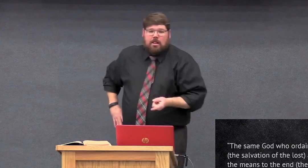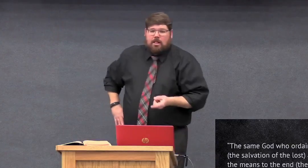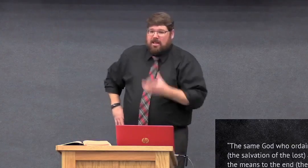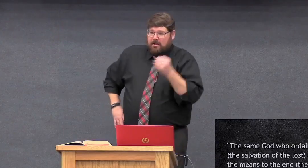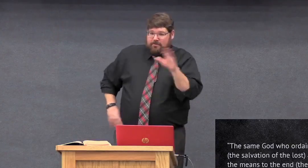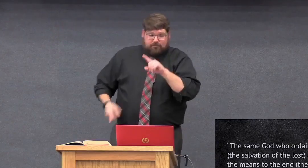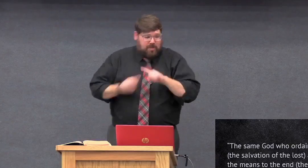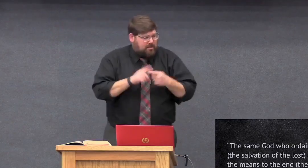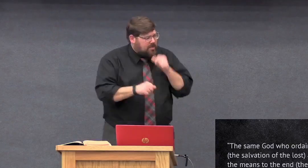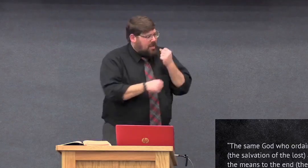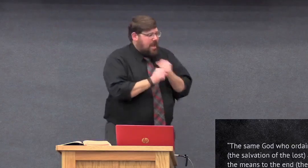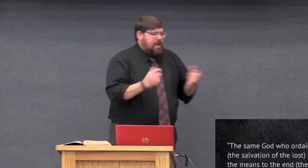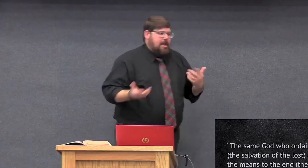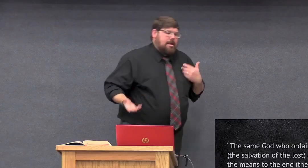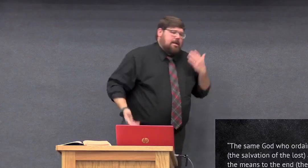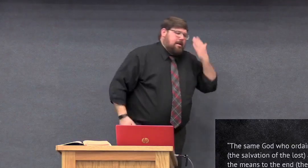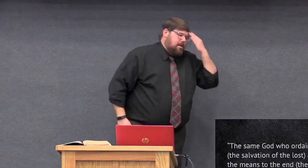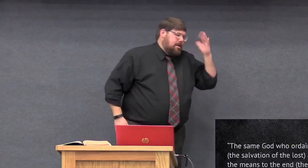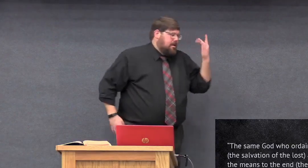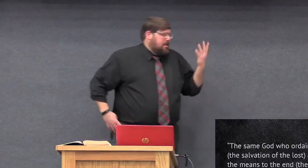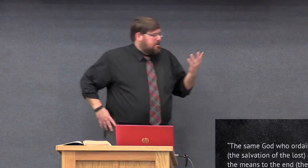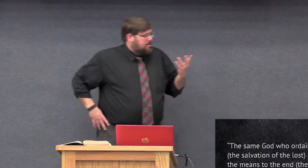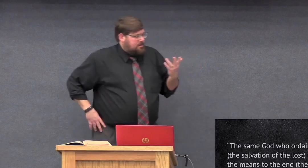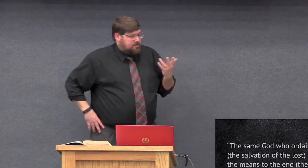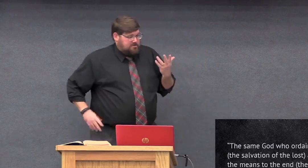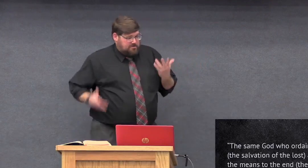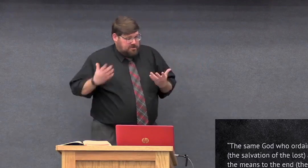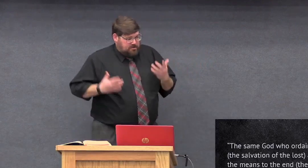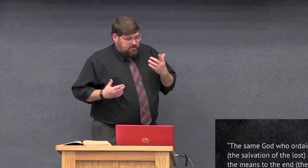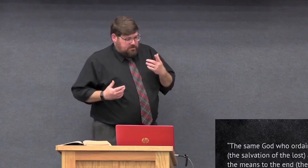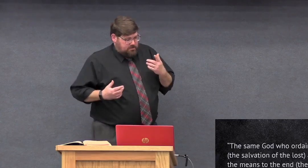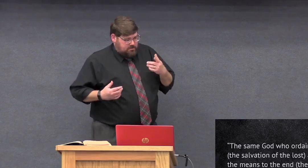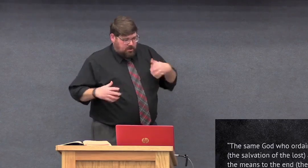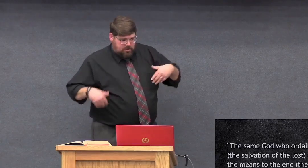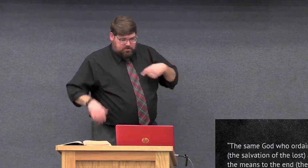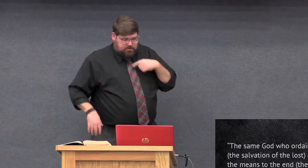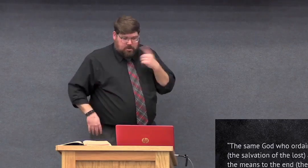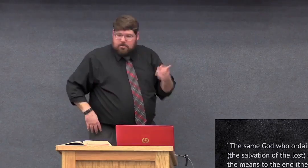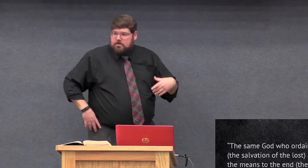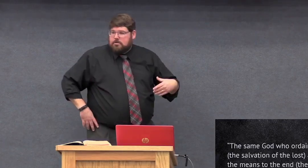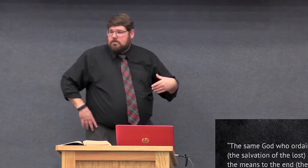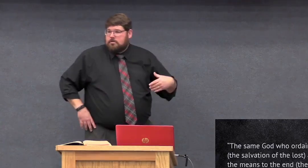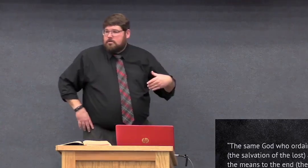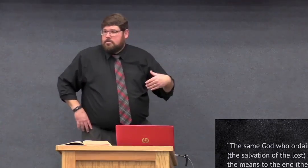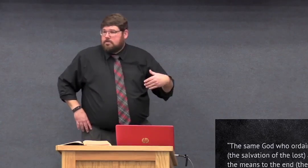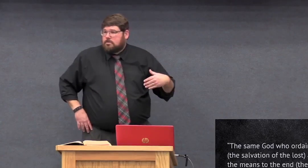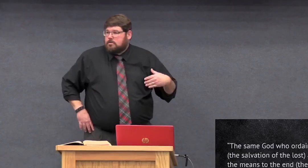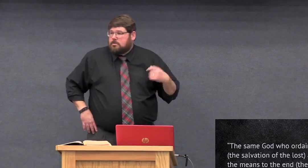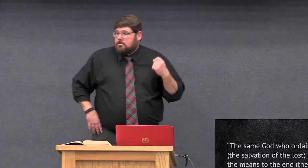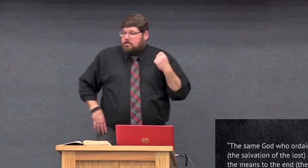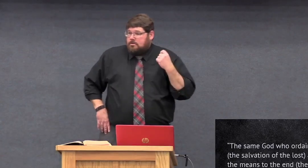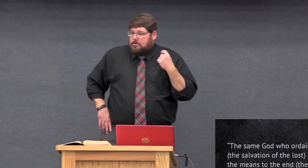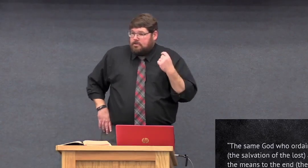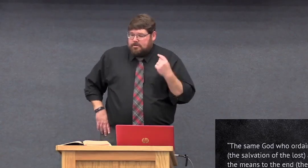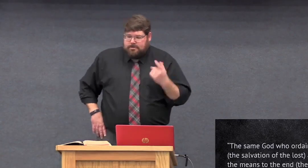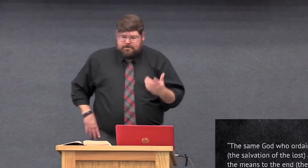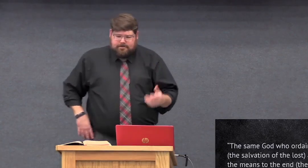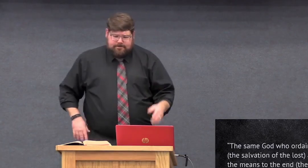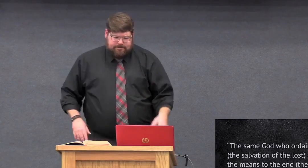It's because someone had told you. And so then you say, well, my friend isn't saved and I don't know why this friend won't be saved. Well, maybe you